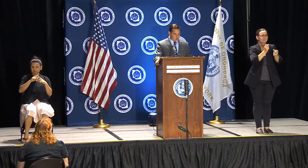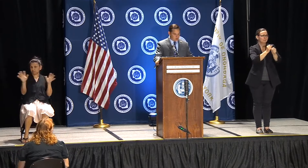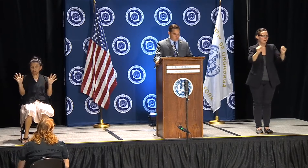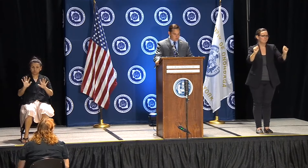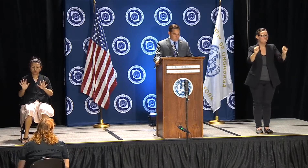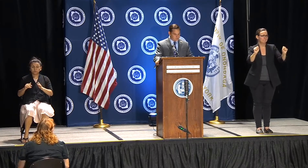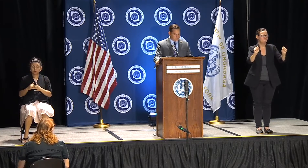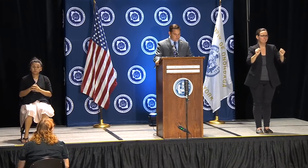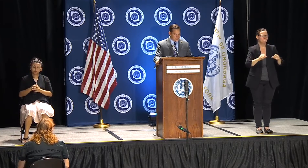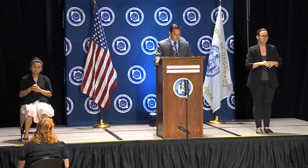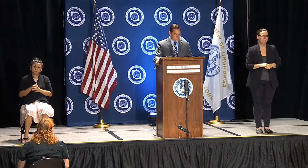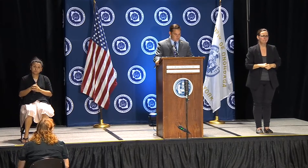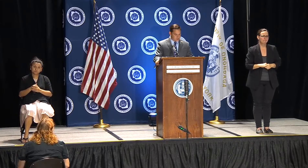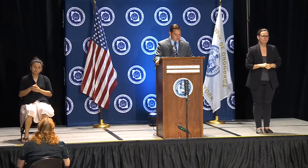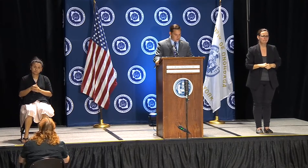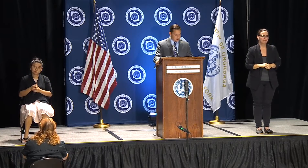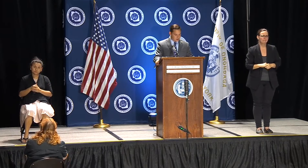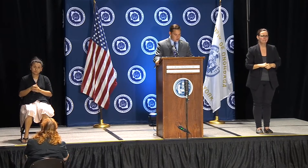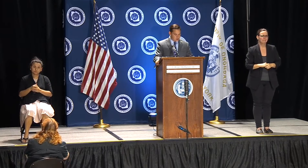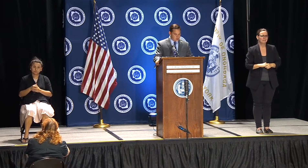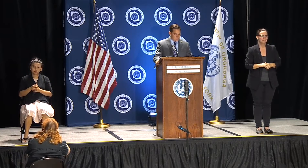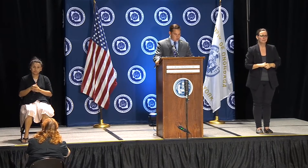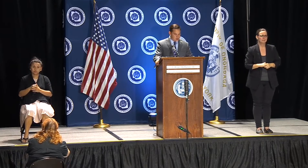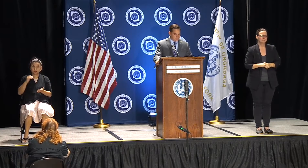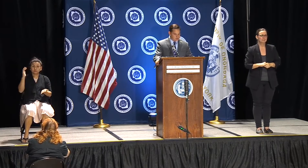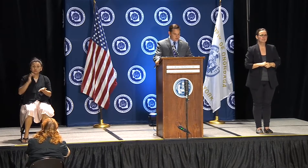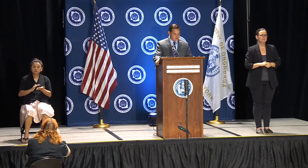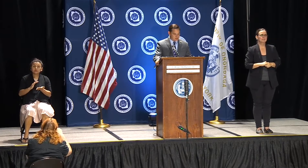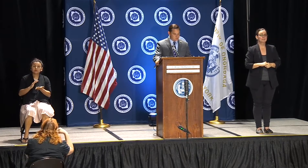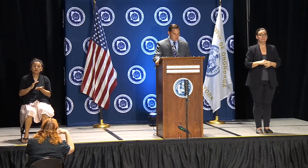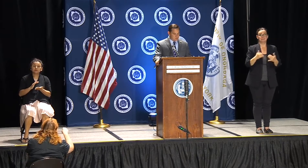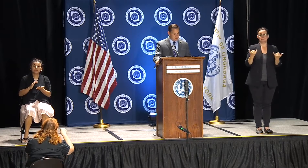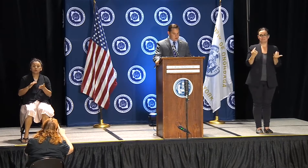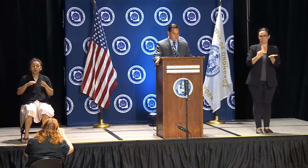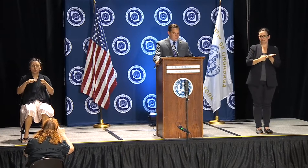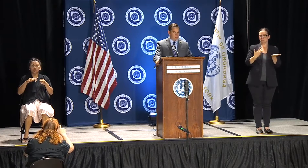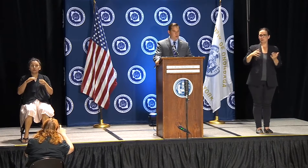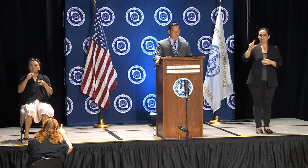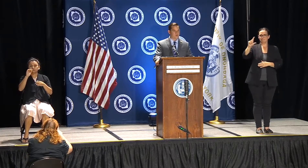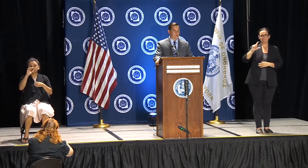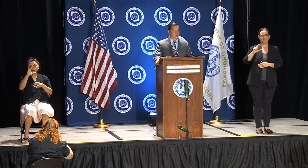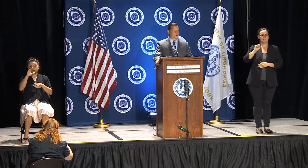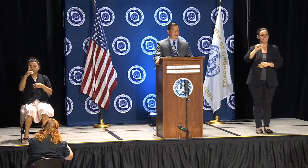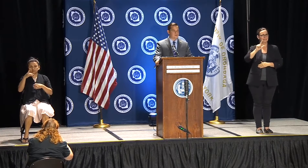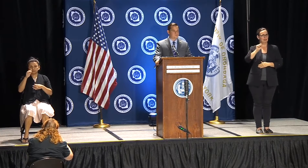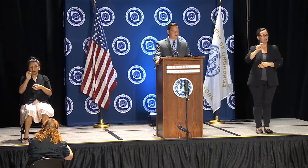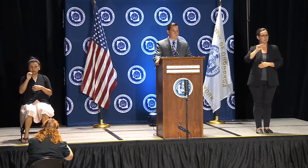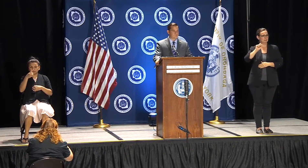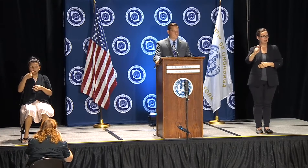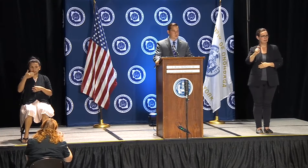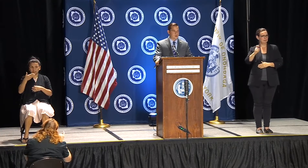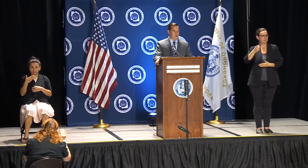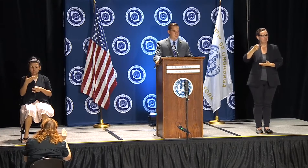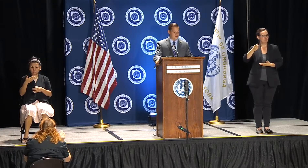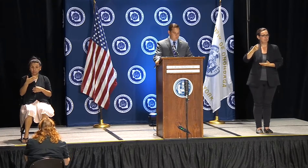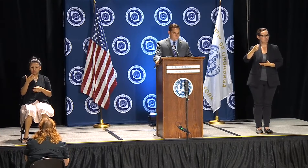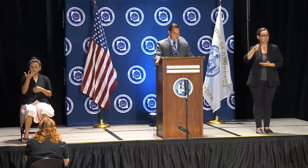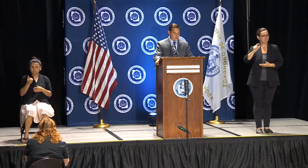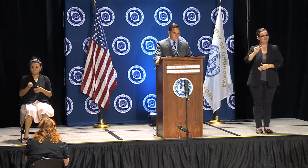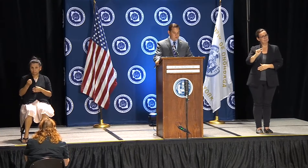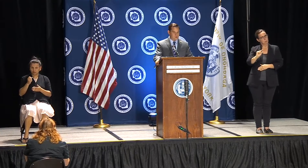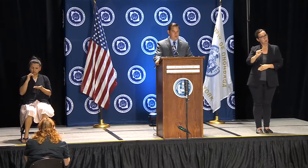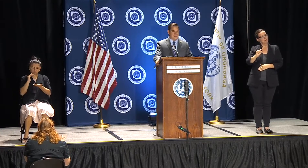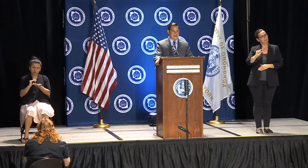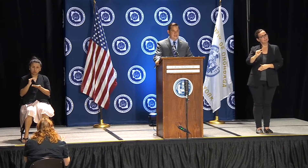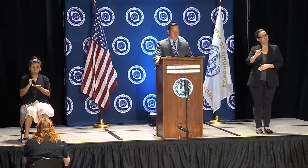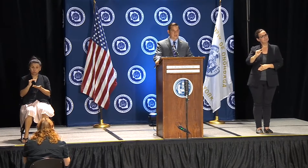a small cleanup sales tax payment in today. That sales tax payment was off 8.14%. It was